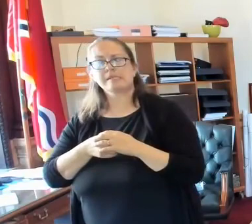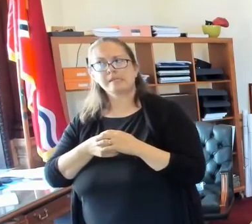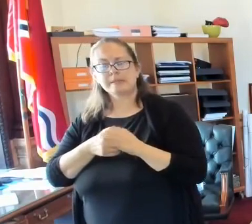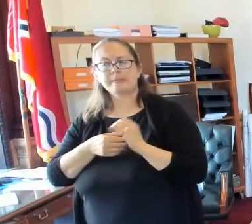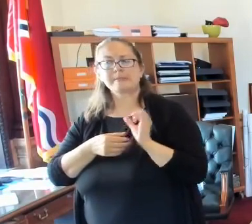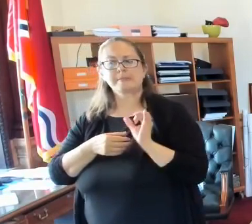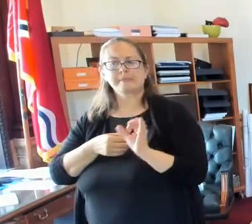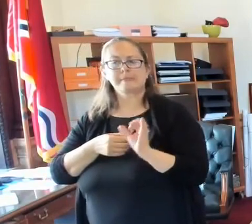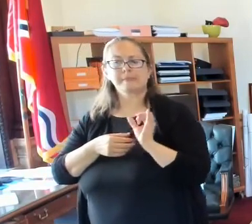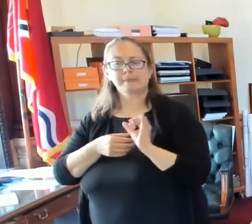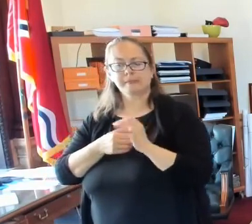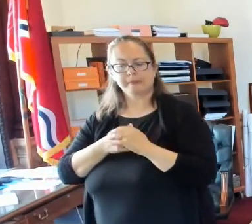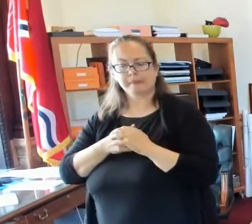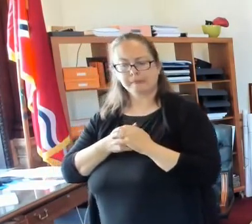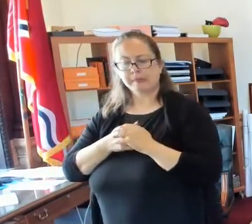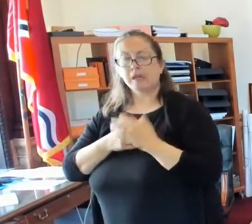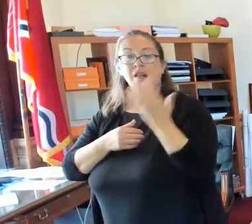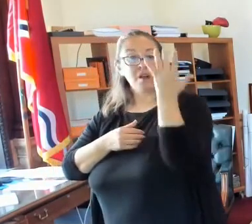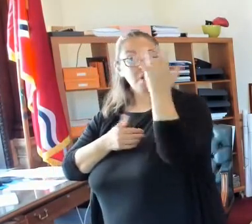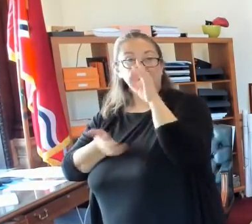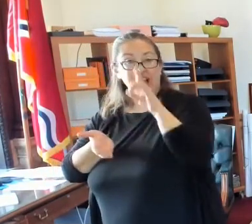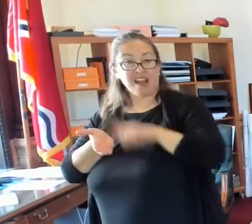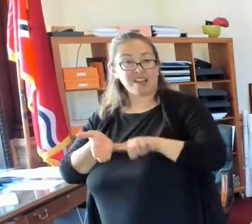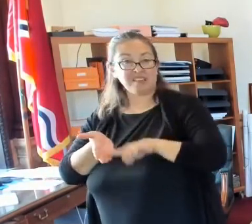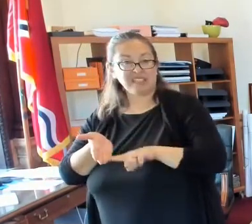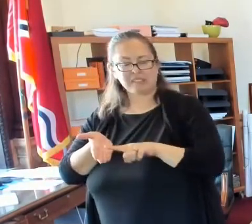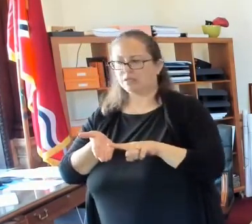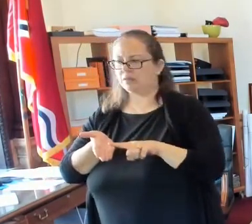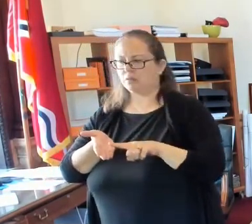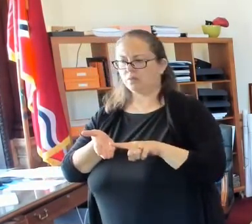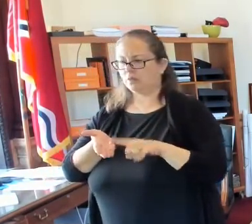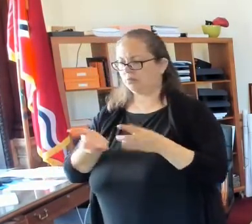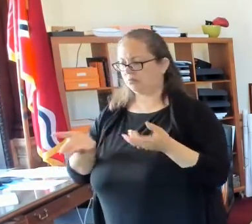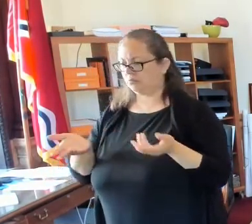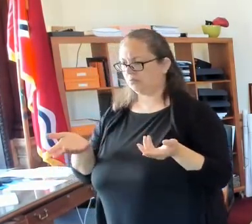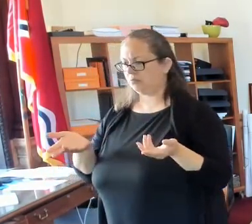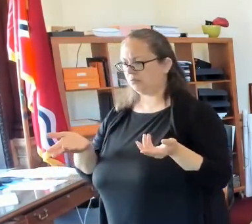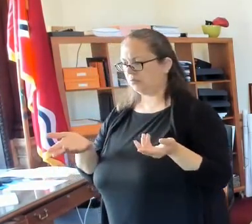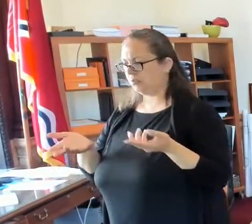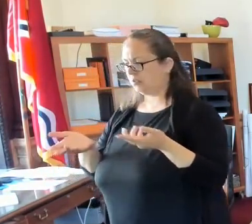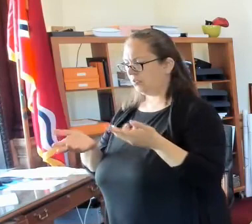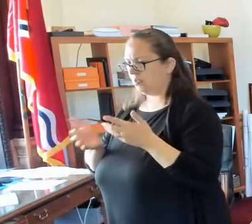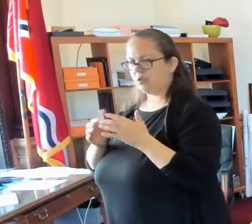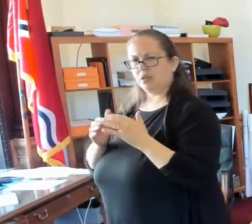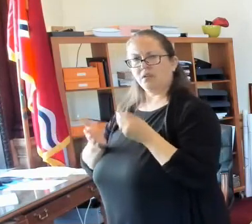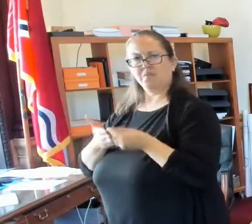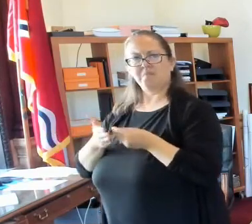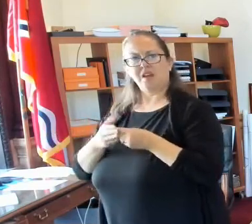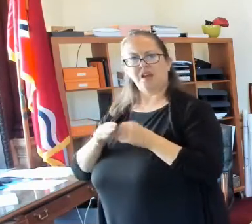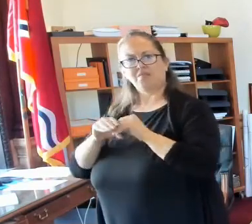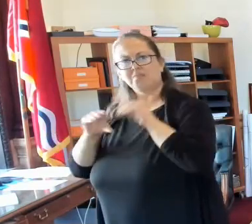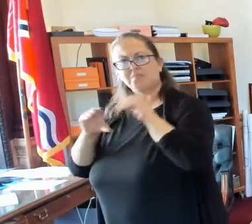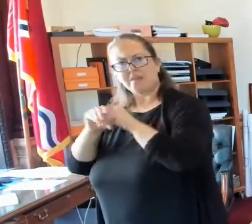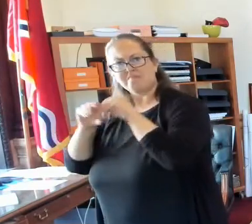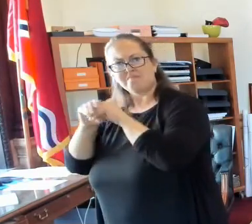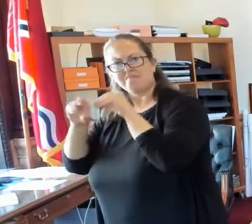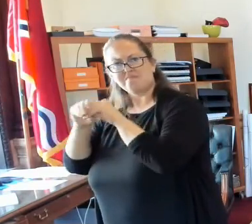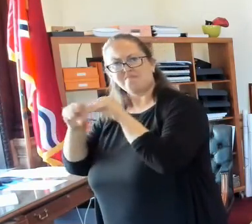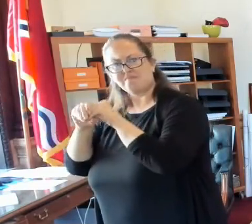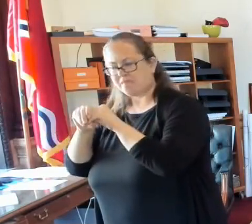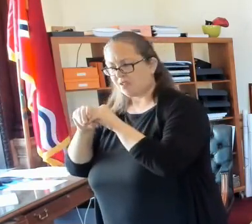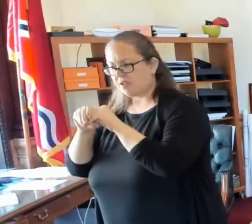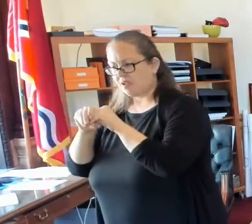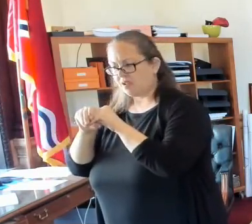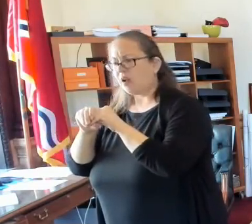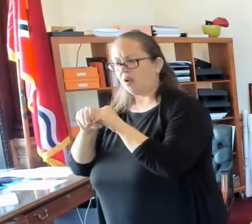say, how will we ever accumulate enough money to both meet the local match